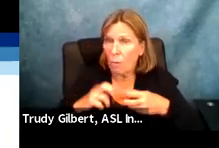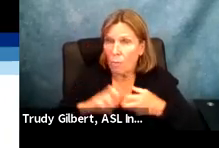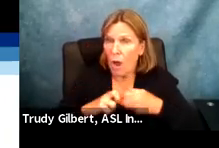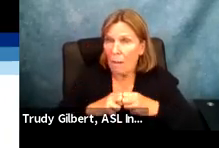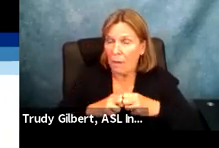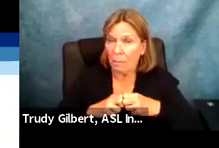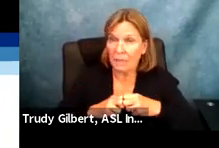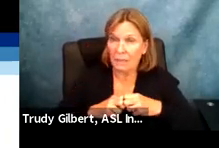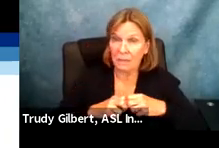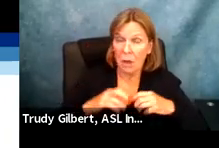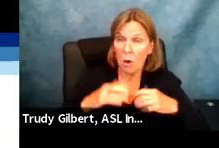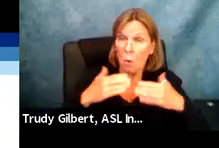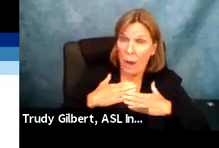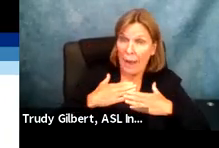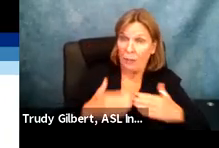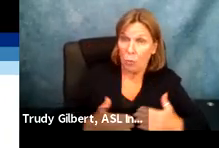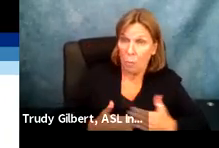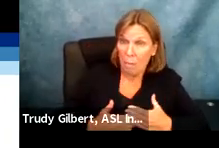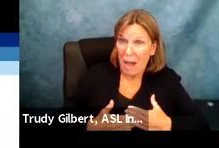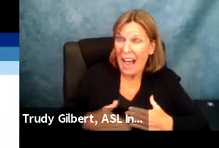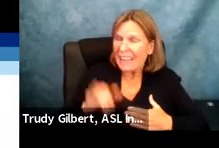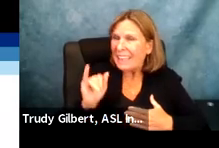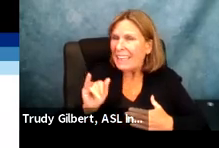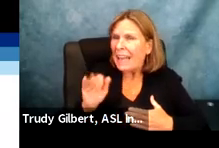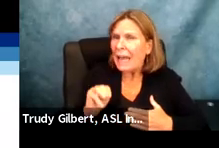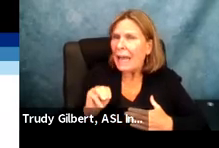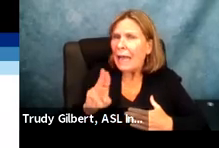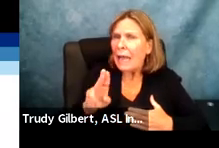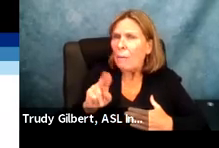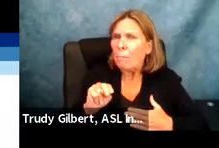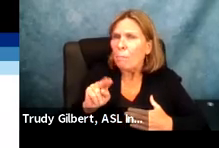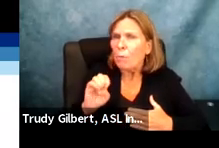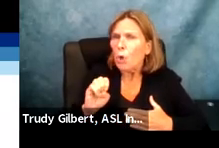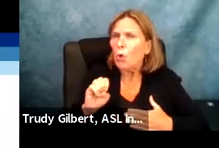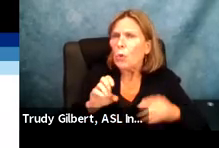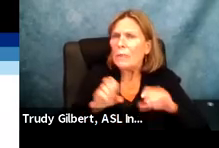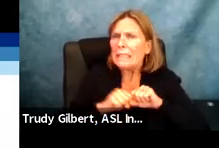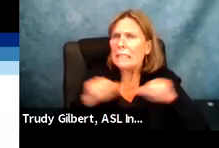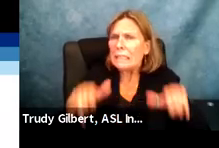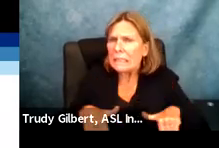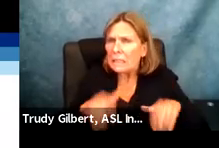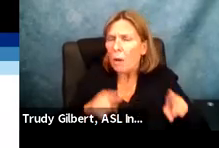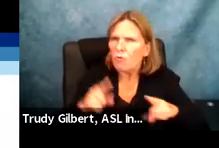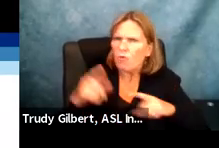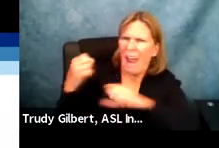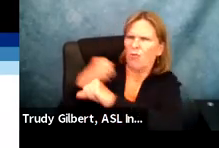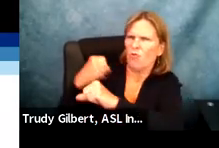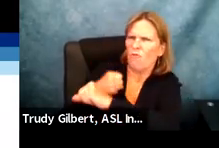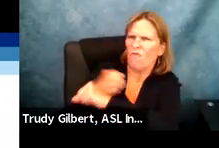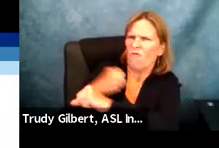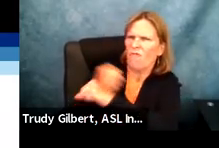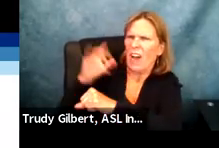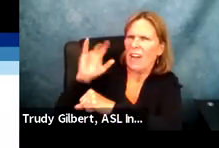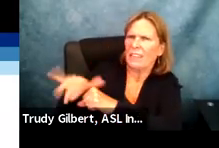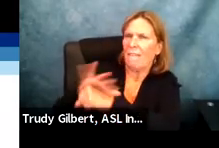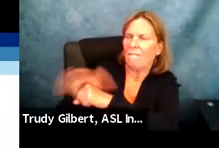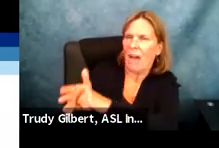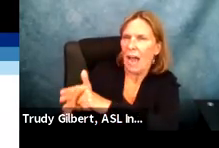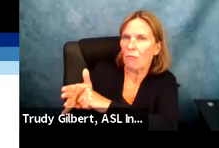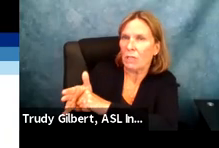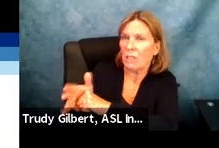to fight off that virus, that battle that happens can create a ton